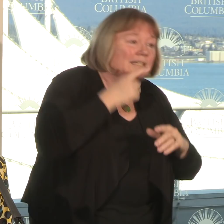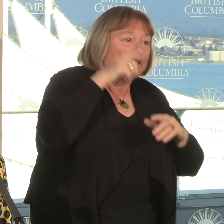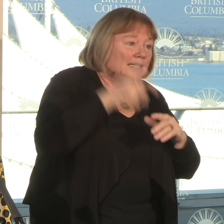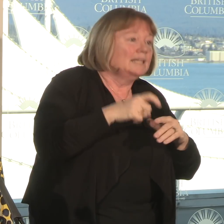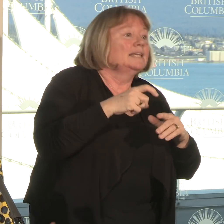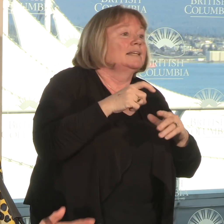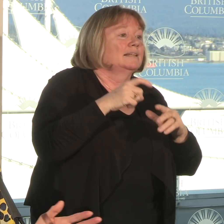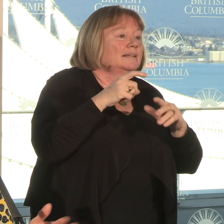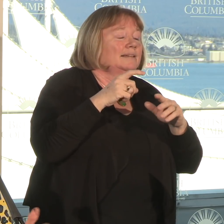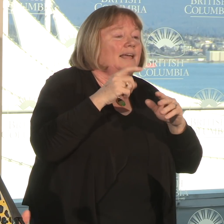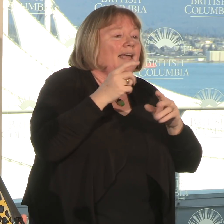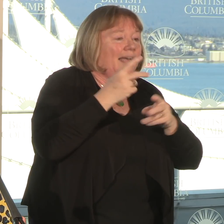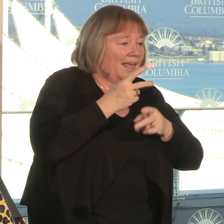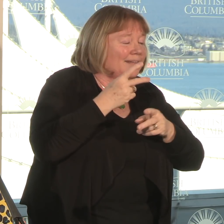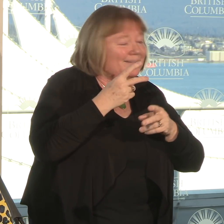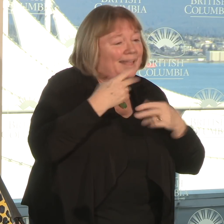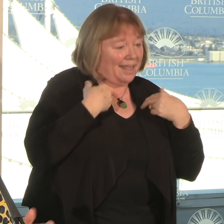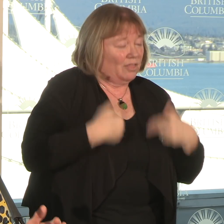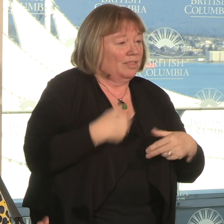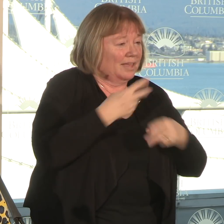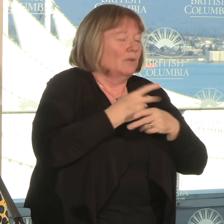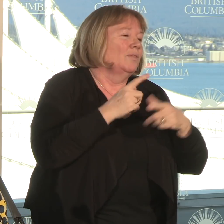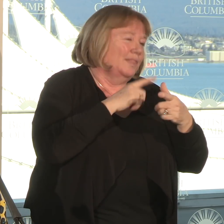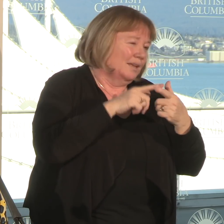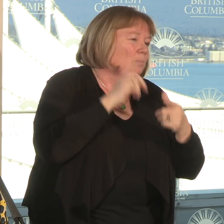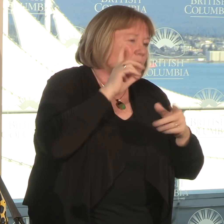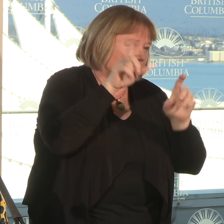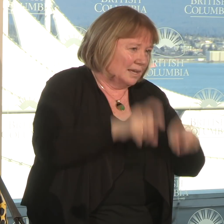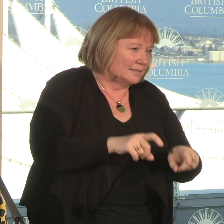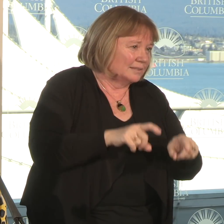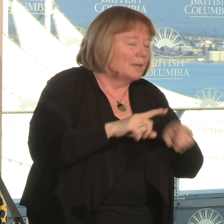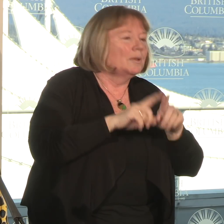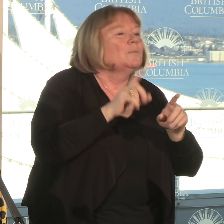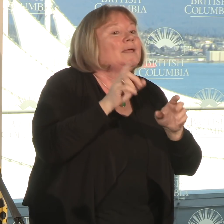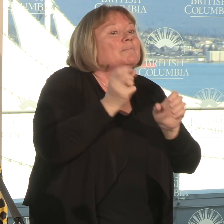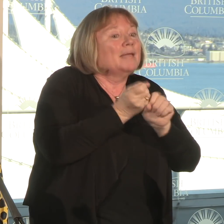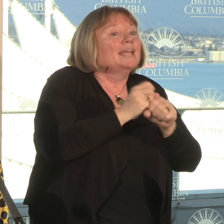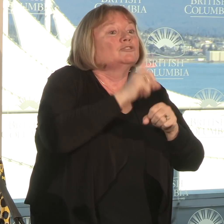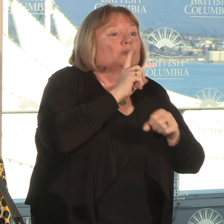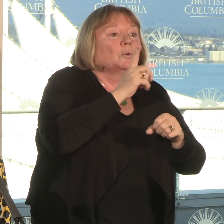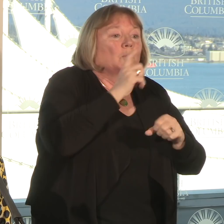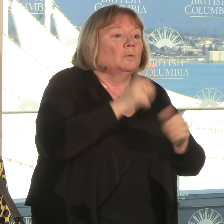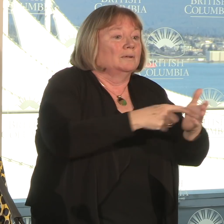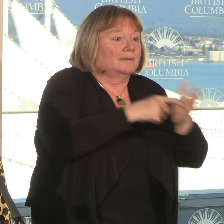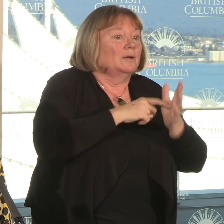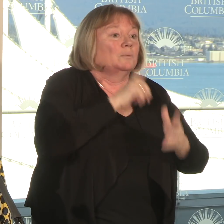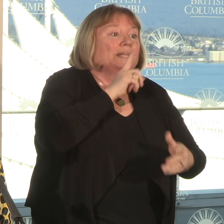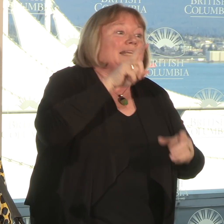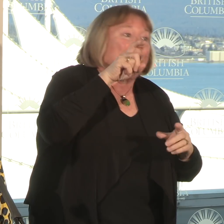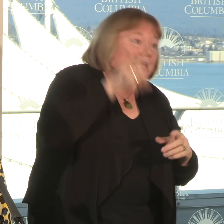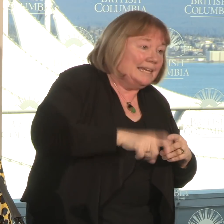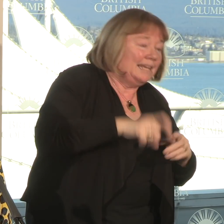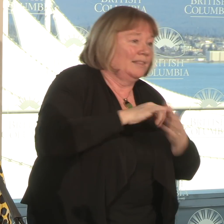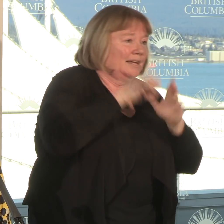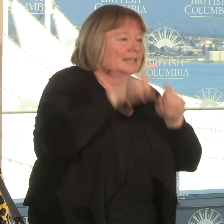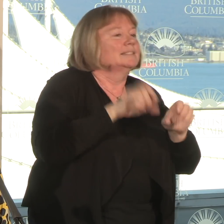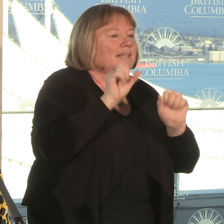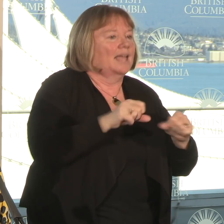important message. We need to focus our testing so that we're able to ensure that those who need this test are able to get it.